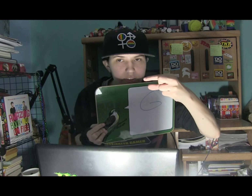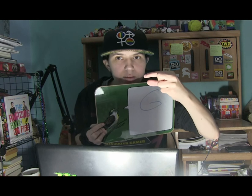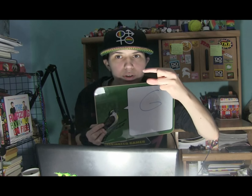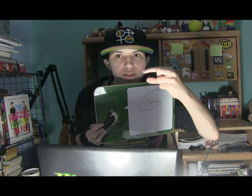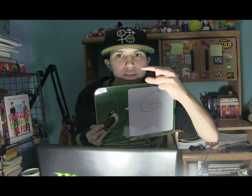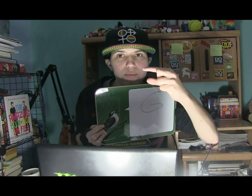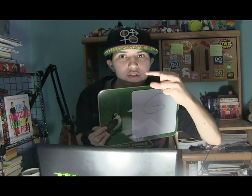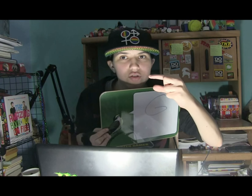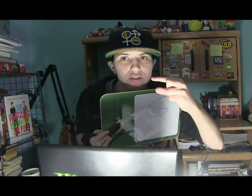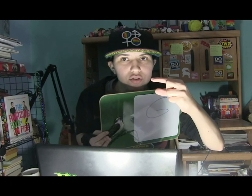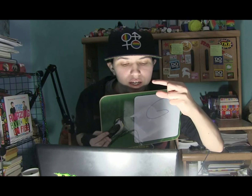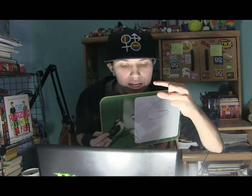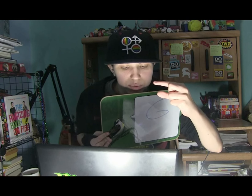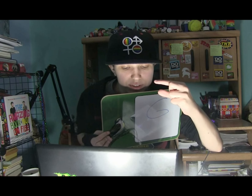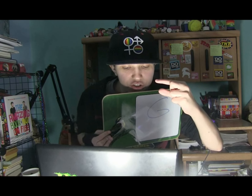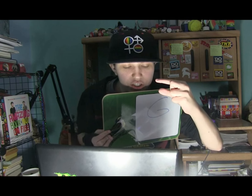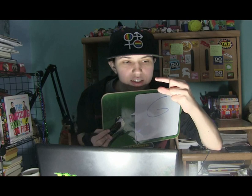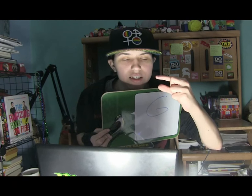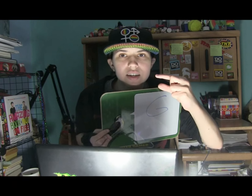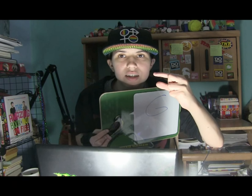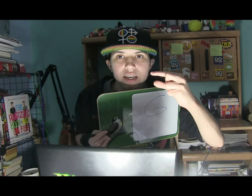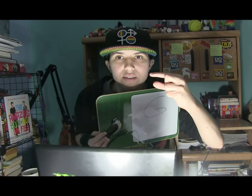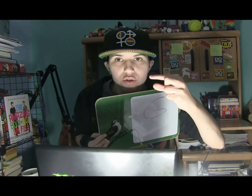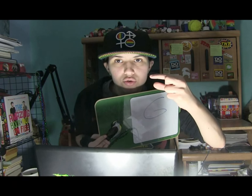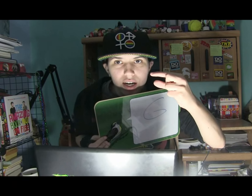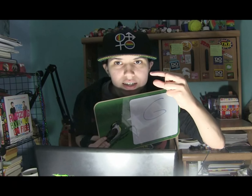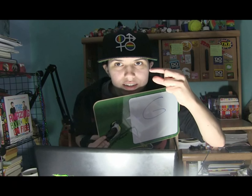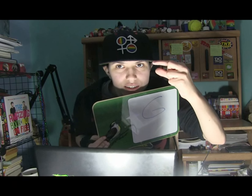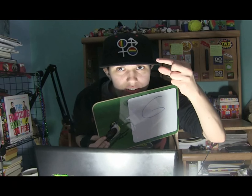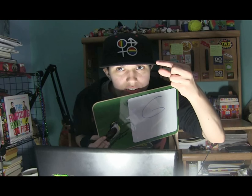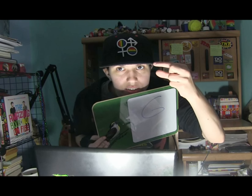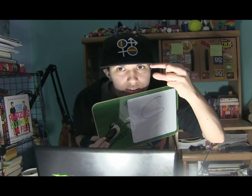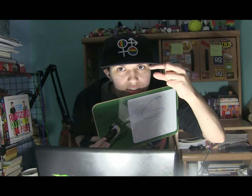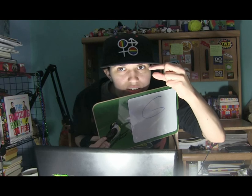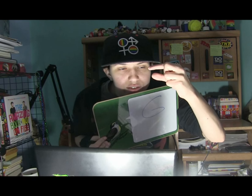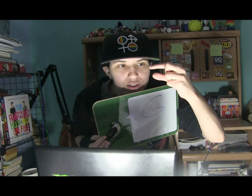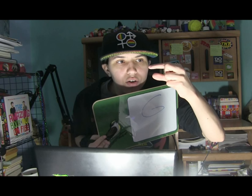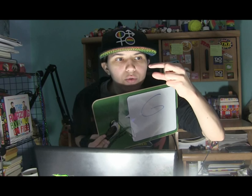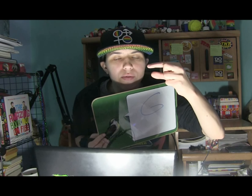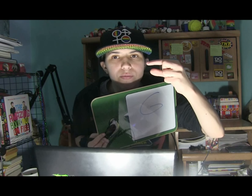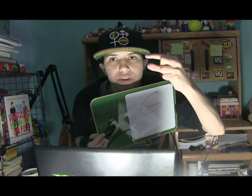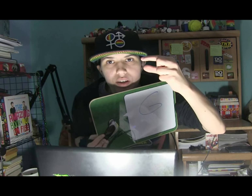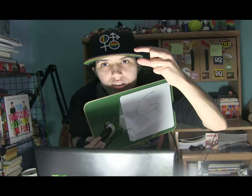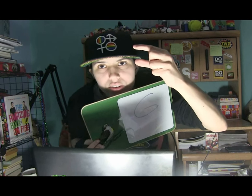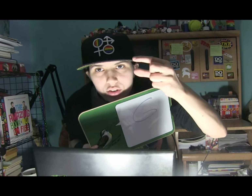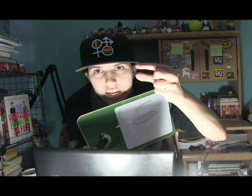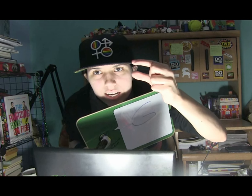But also you have to make sure that your hand position is correct. So your hand has to